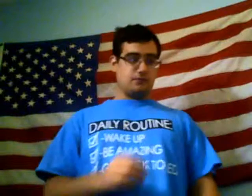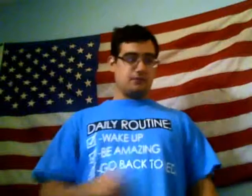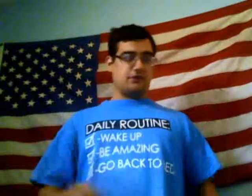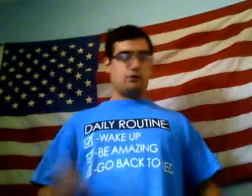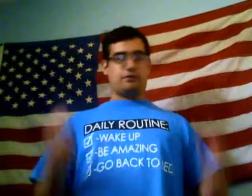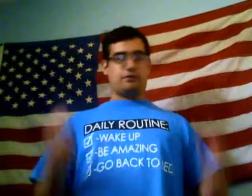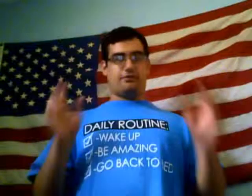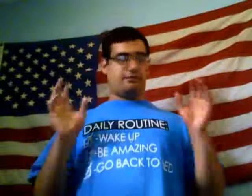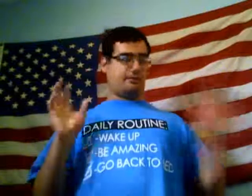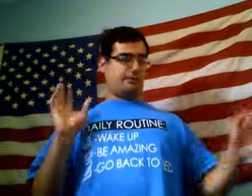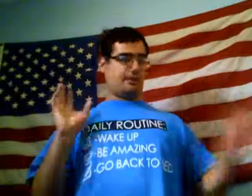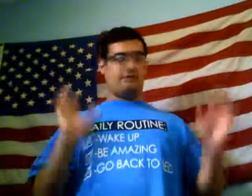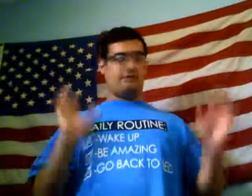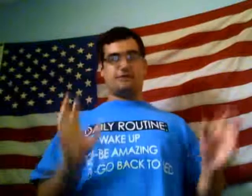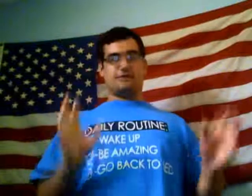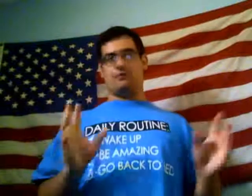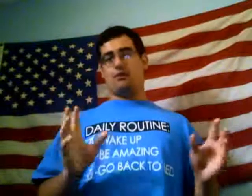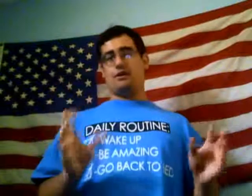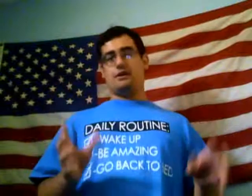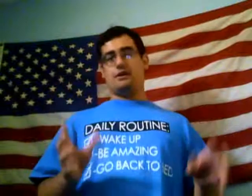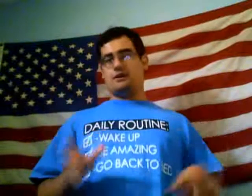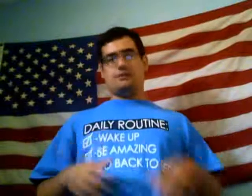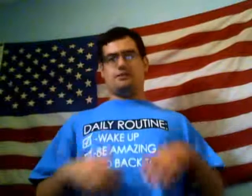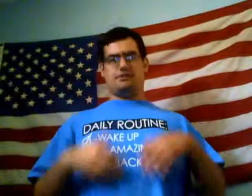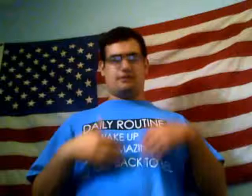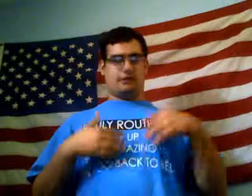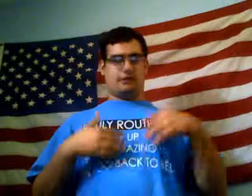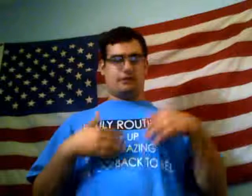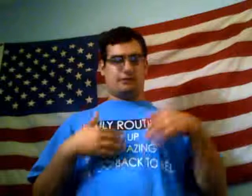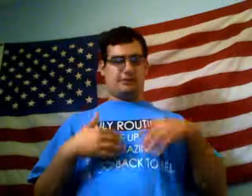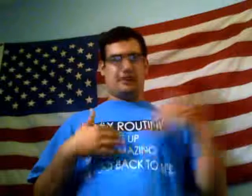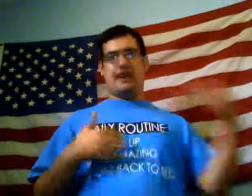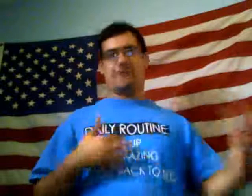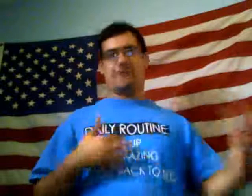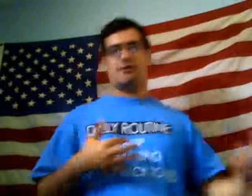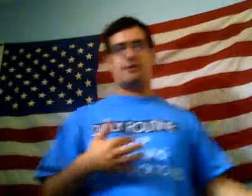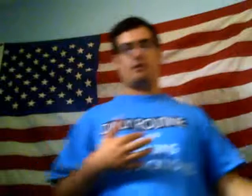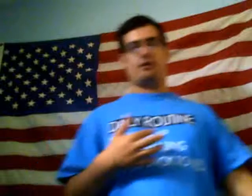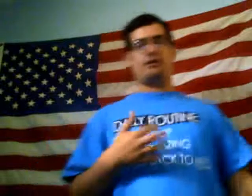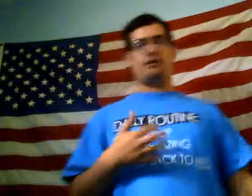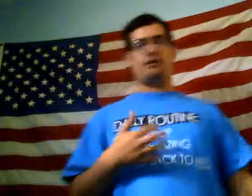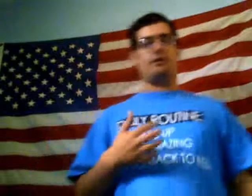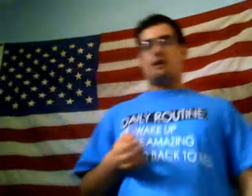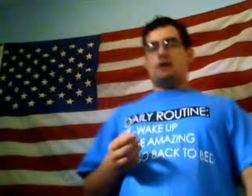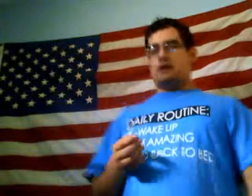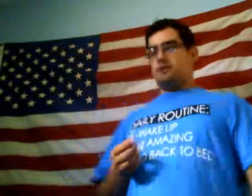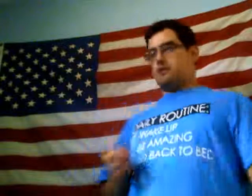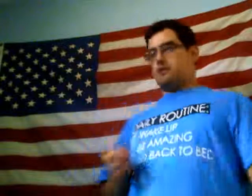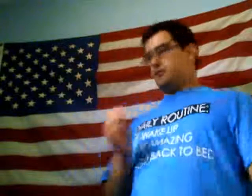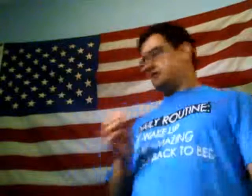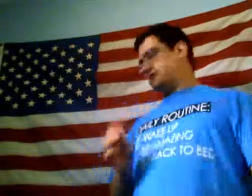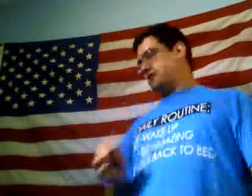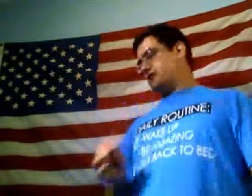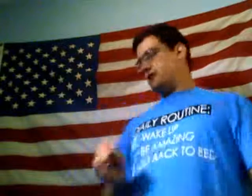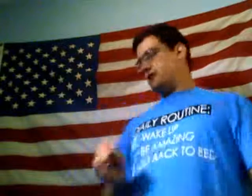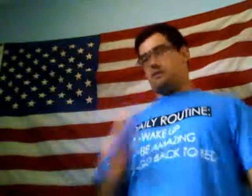So he runs for to be the candidate for the Republican Party. Unfortunately, though, the